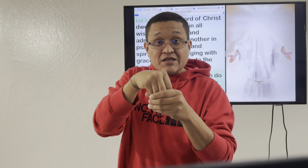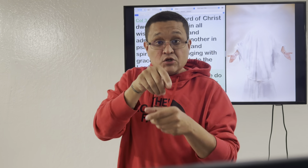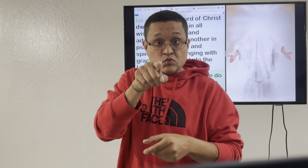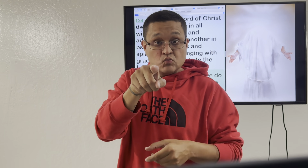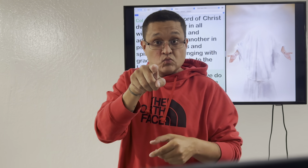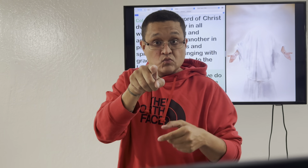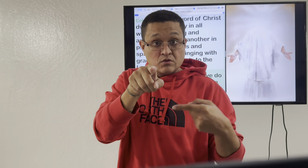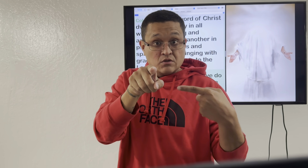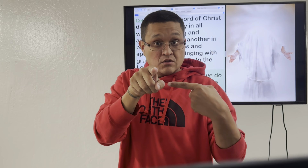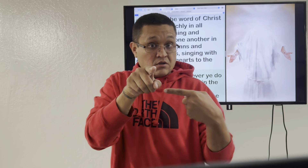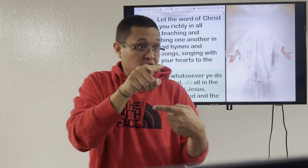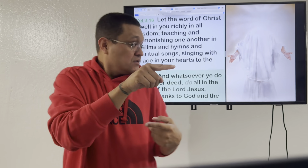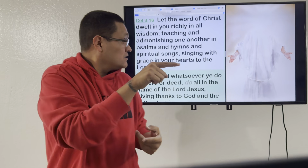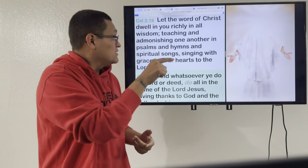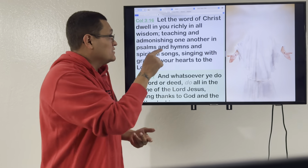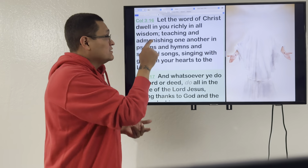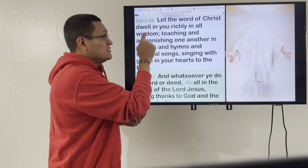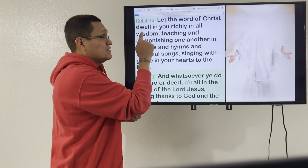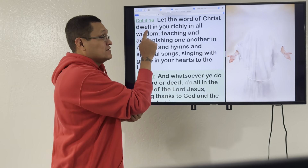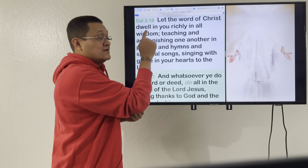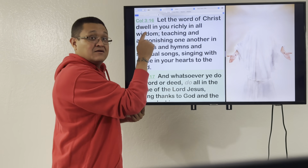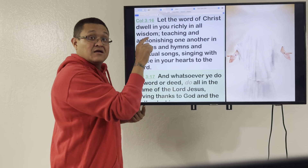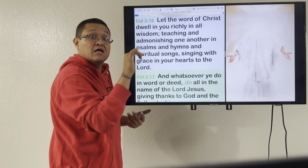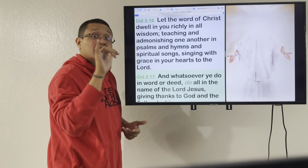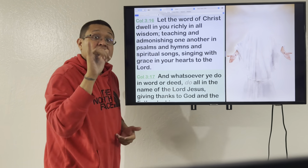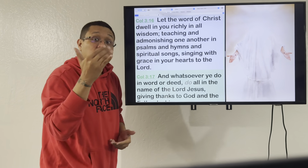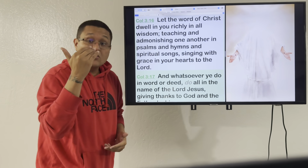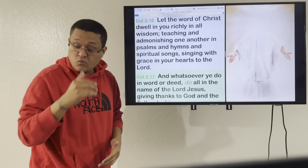This is why we have to have the word of God in us.